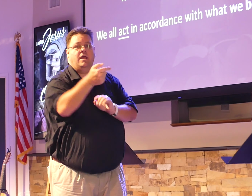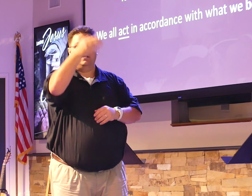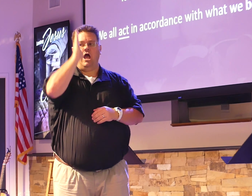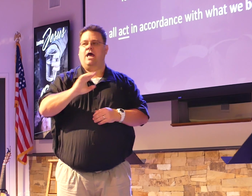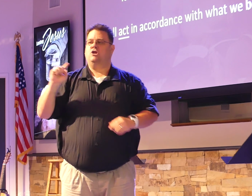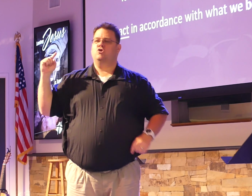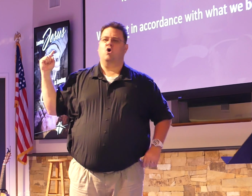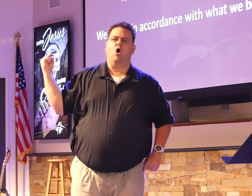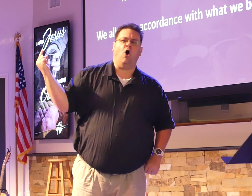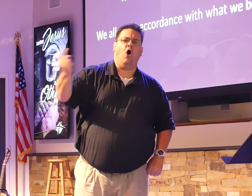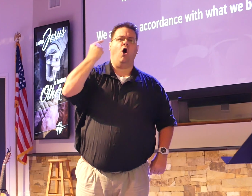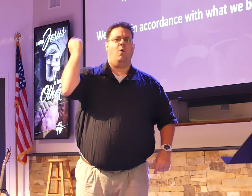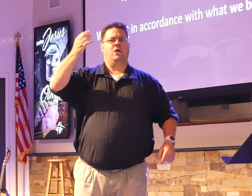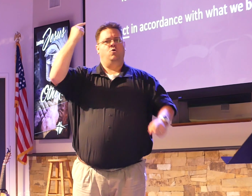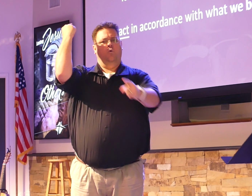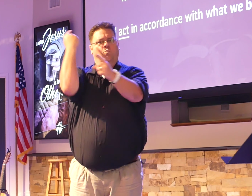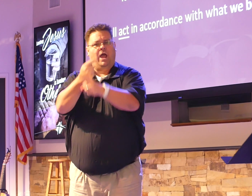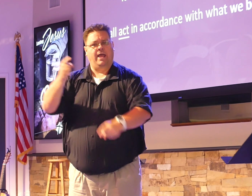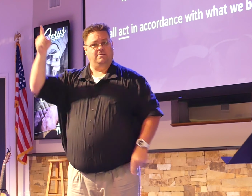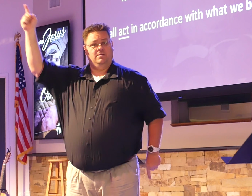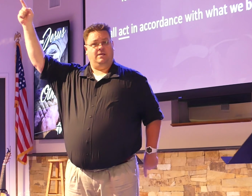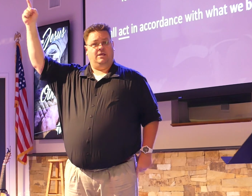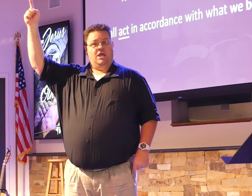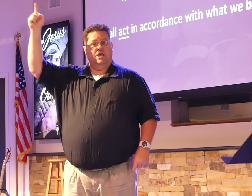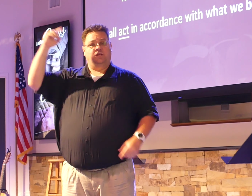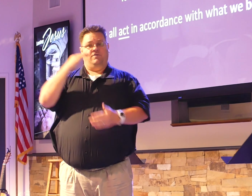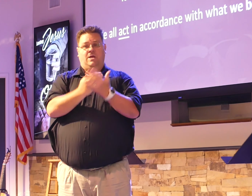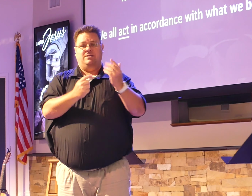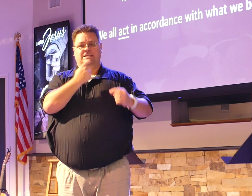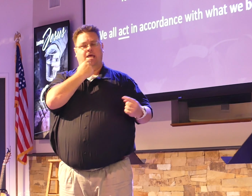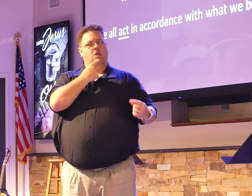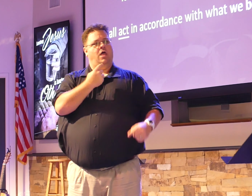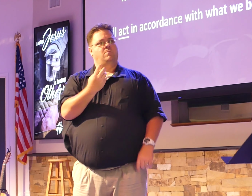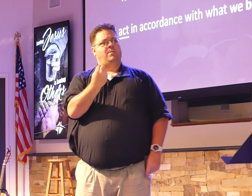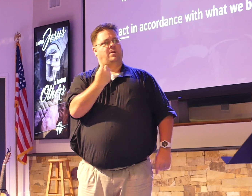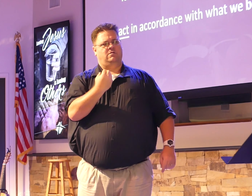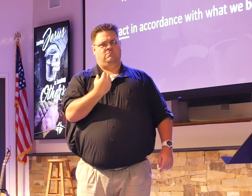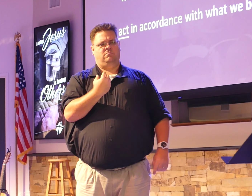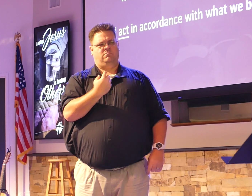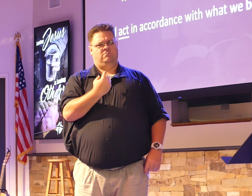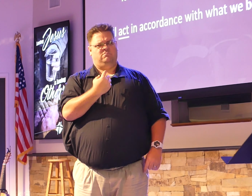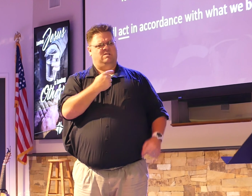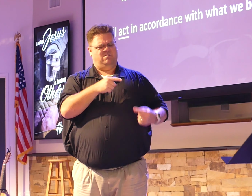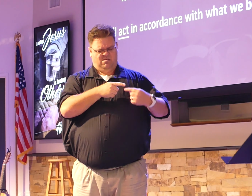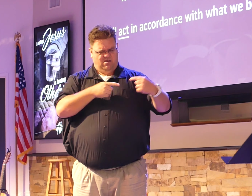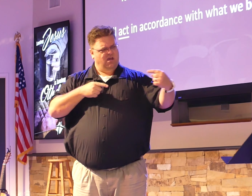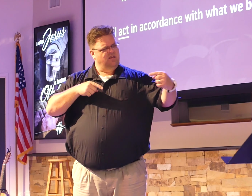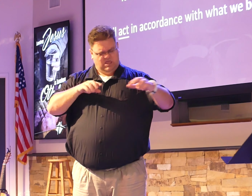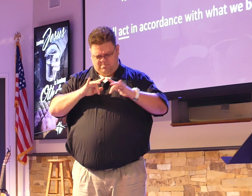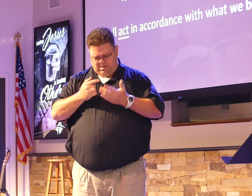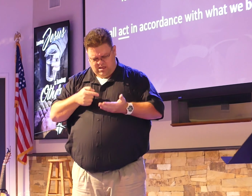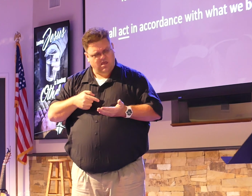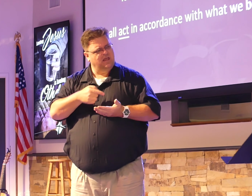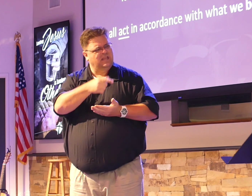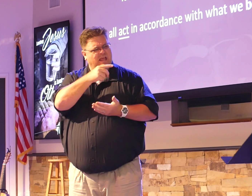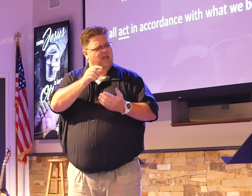if somebody says something that's contradictory to what God has said, guess what?